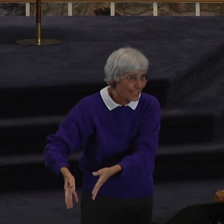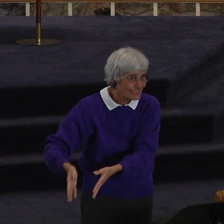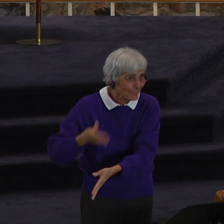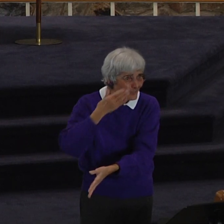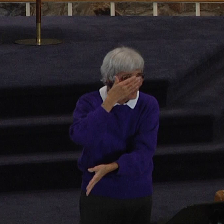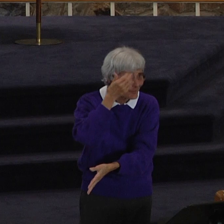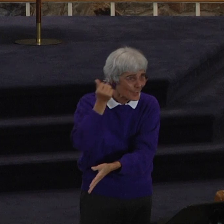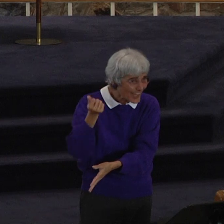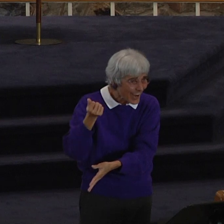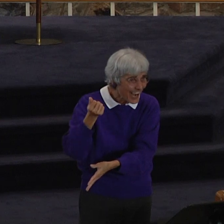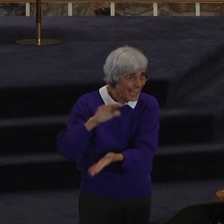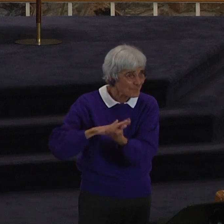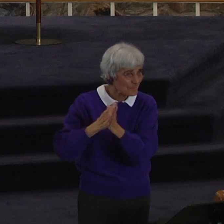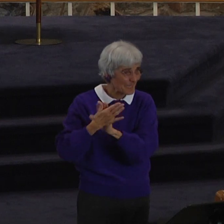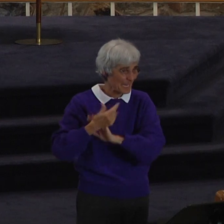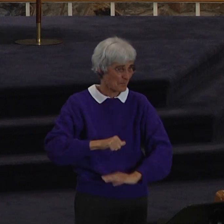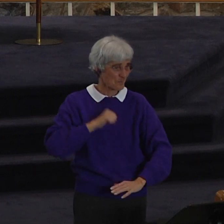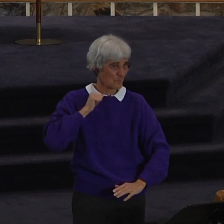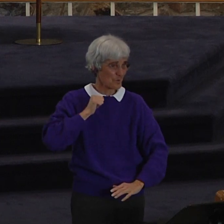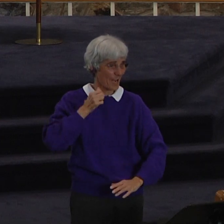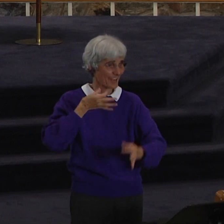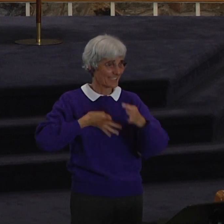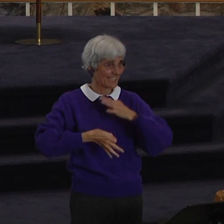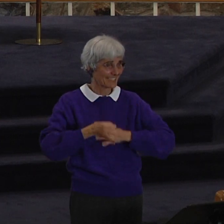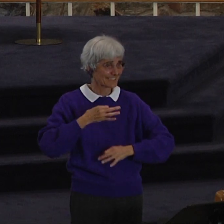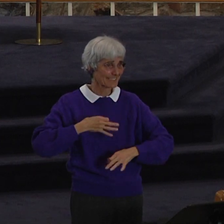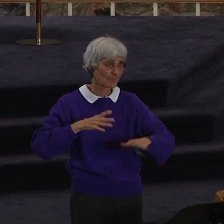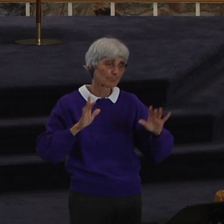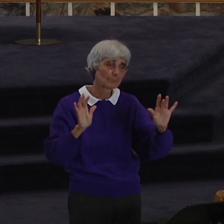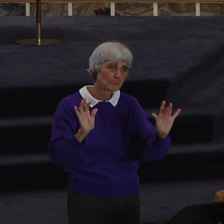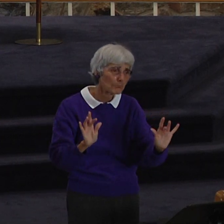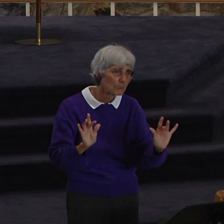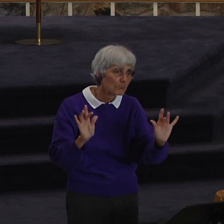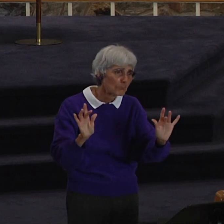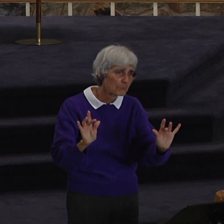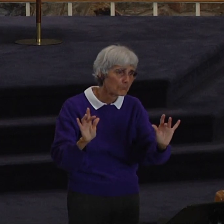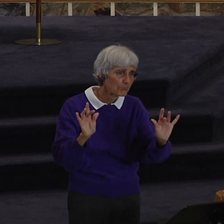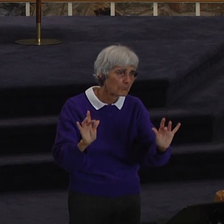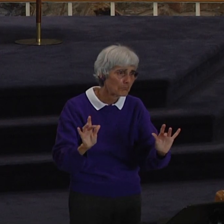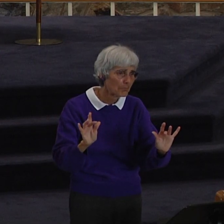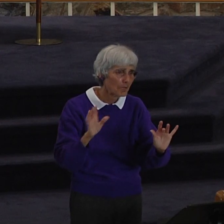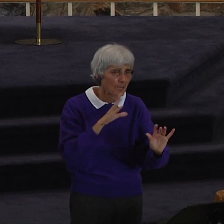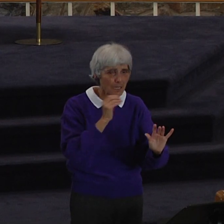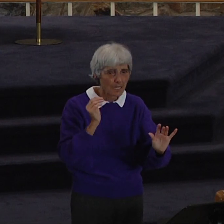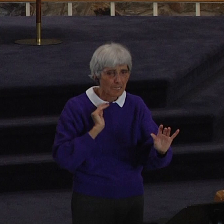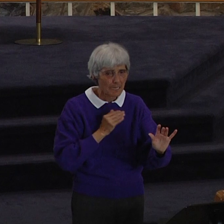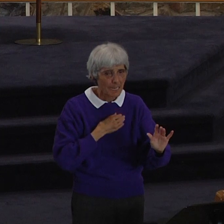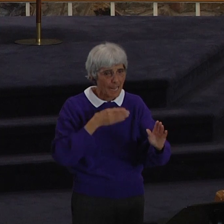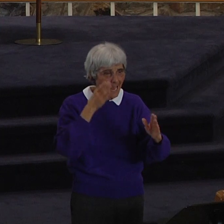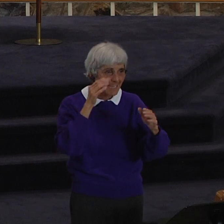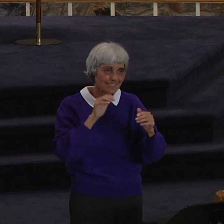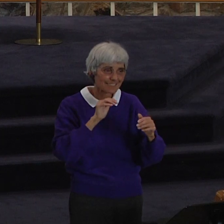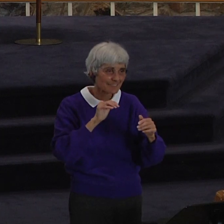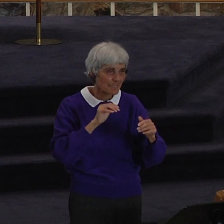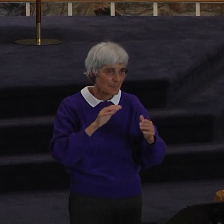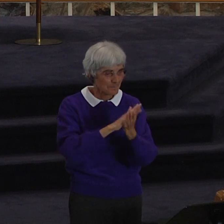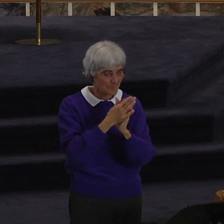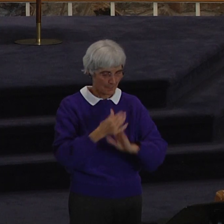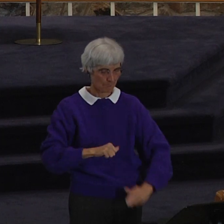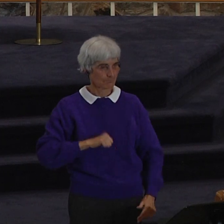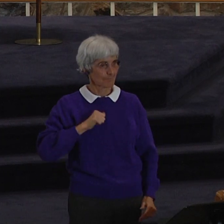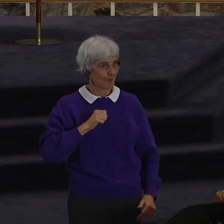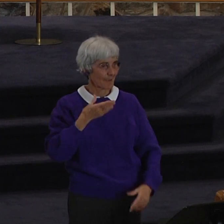lose our ability to have empathy for the other, and we lose our humility, and